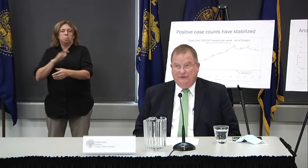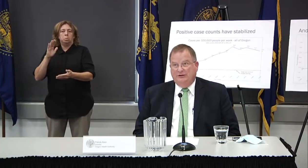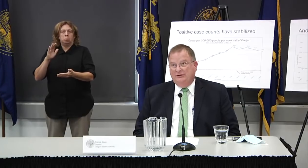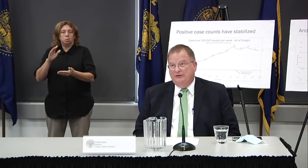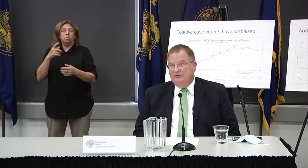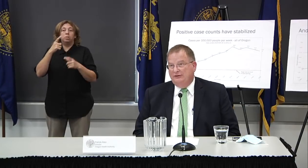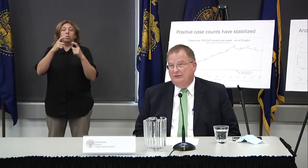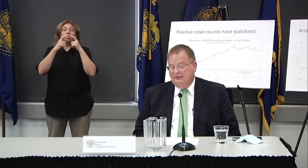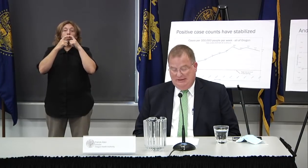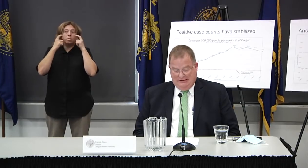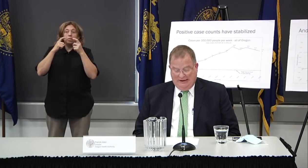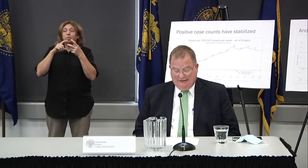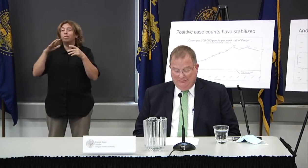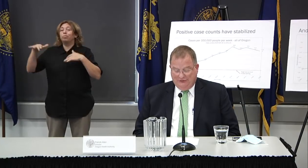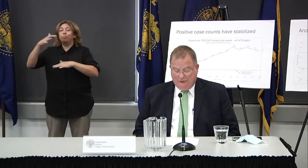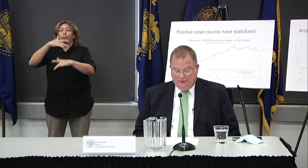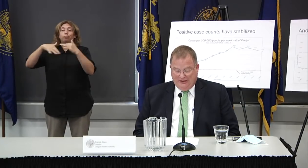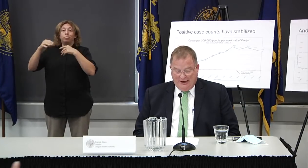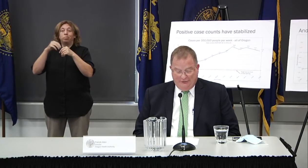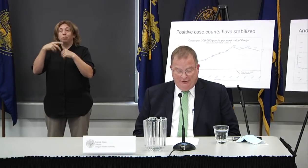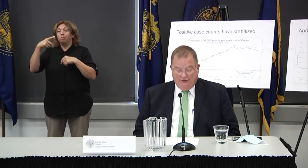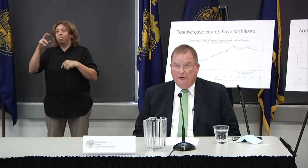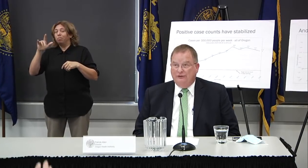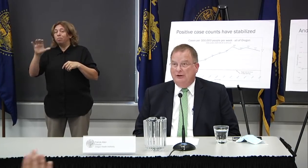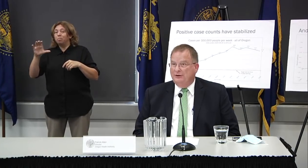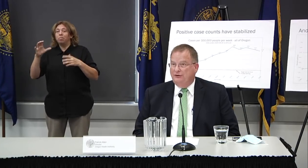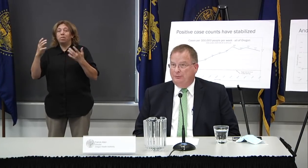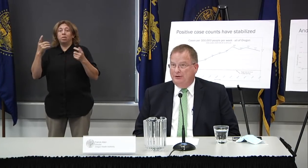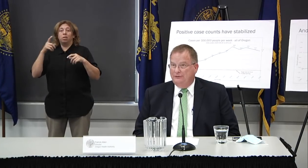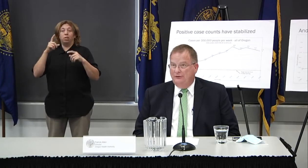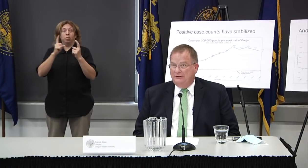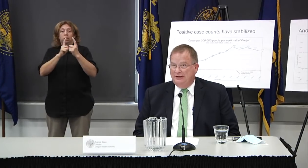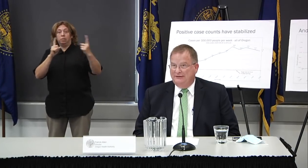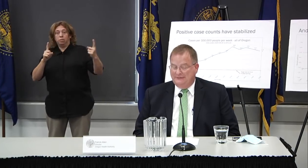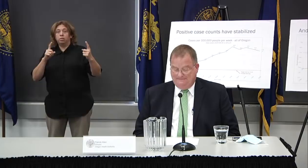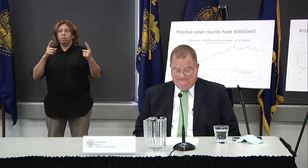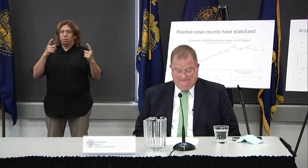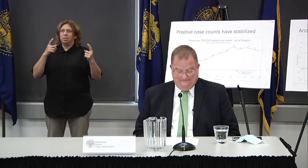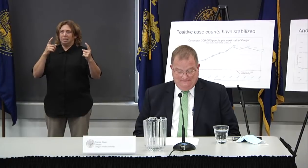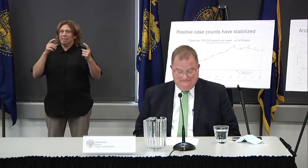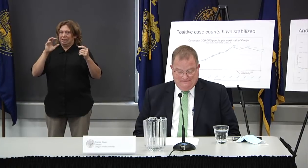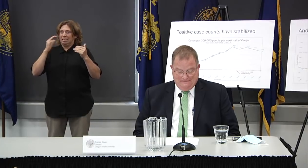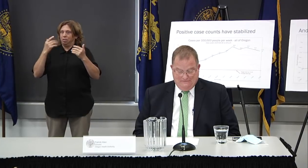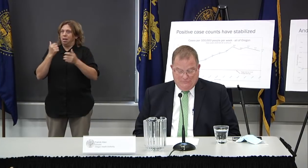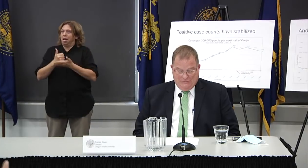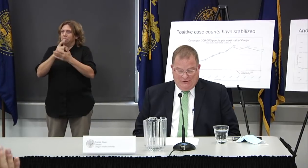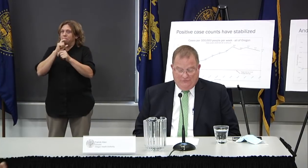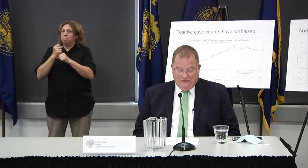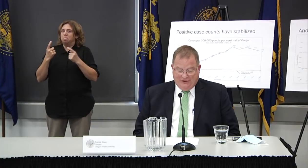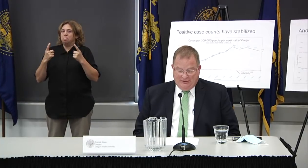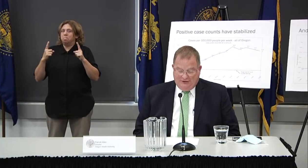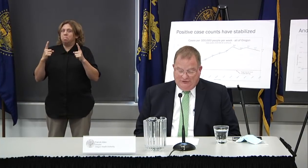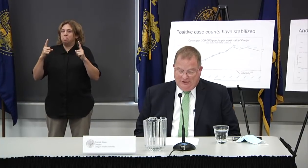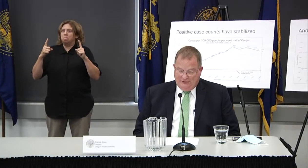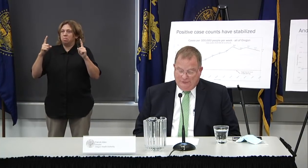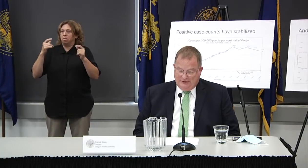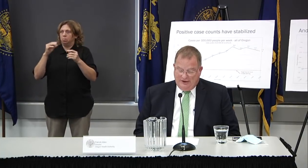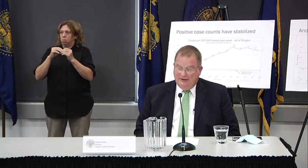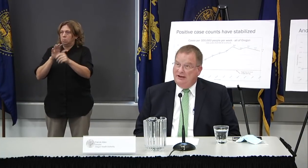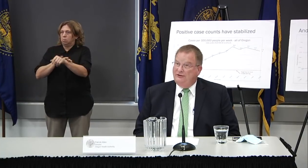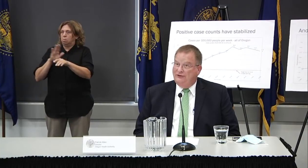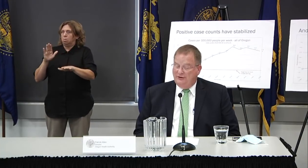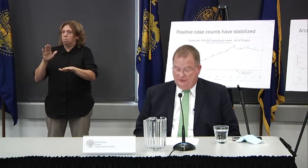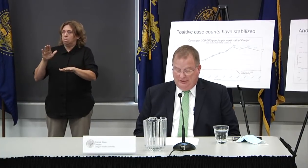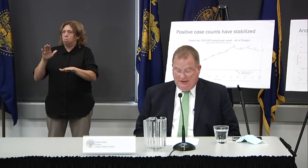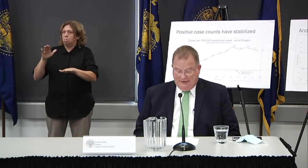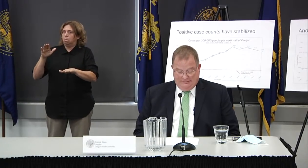keep physically distant, and limit social gatherings are slowing the spread of COVID-19. For the second consecutive week,